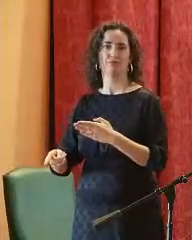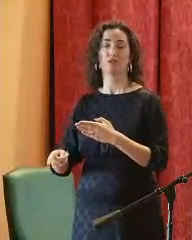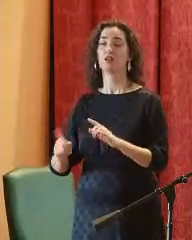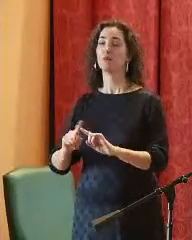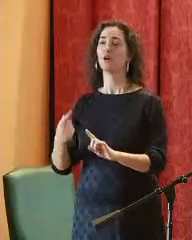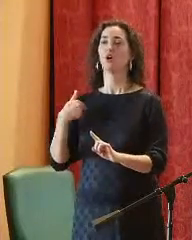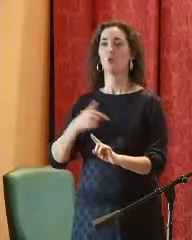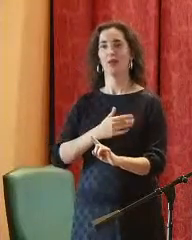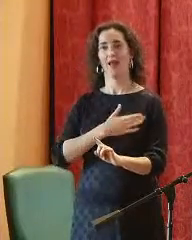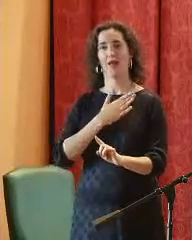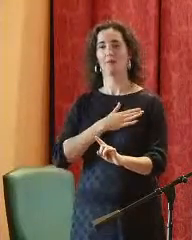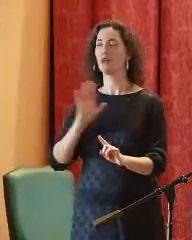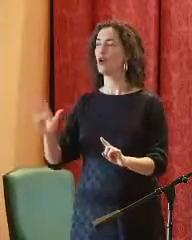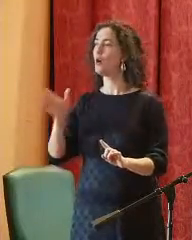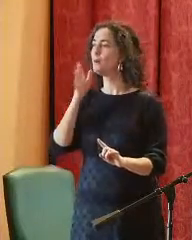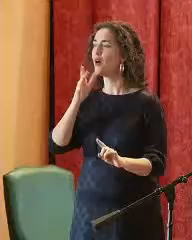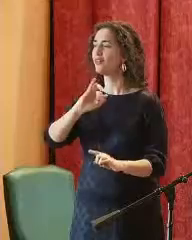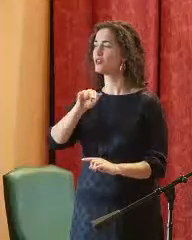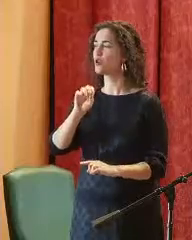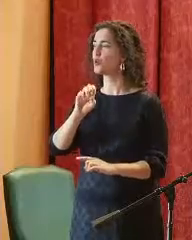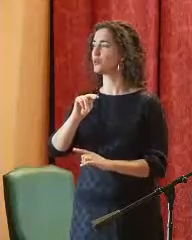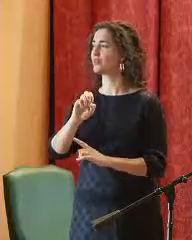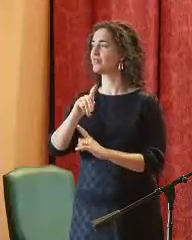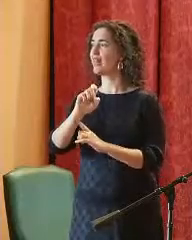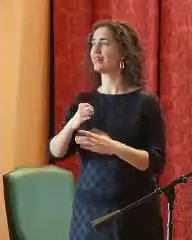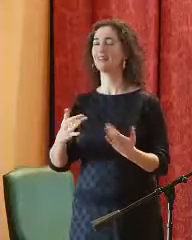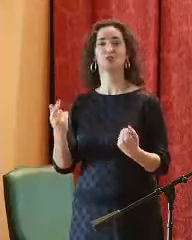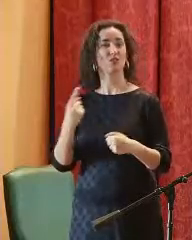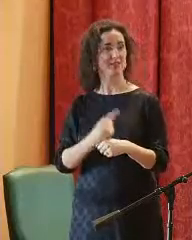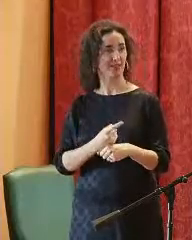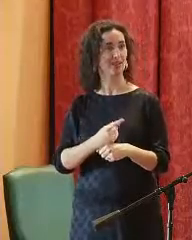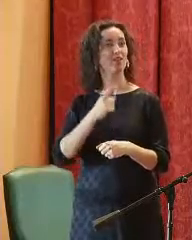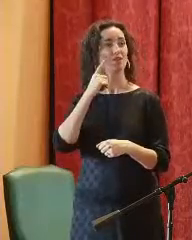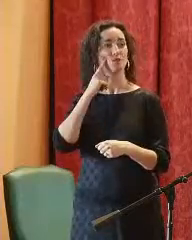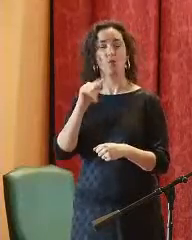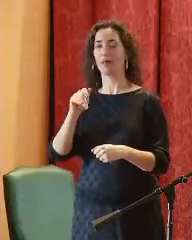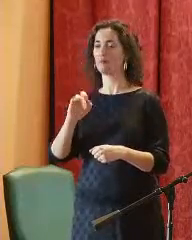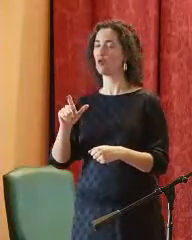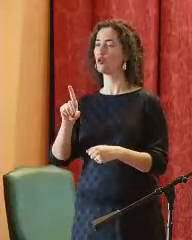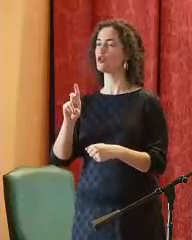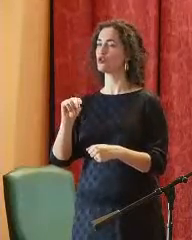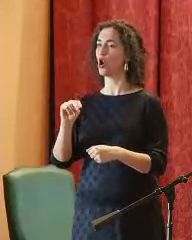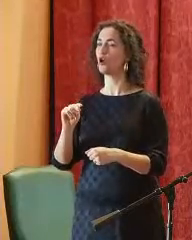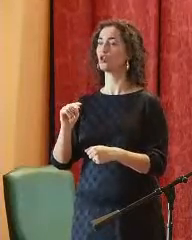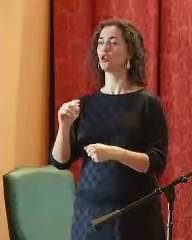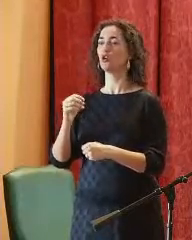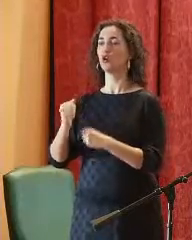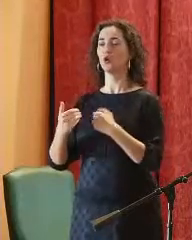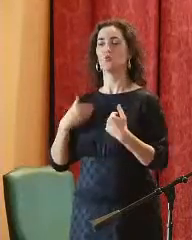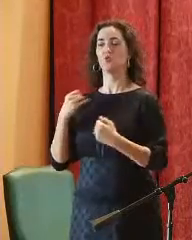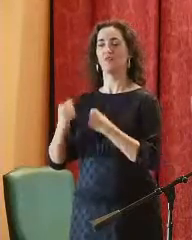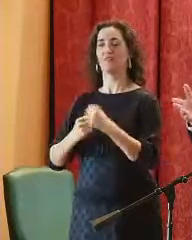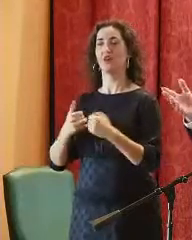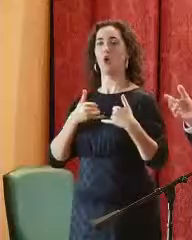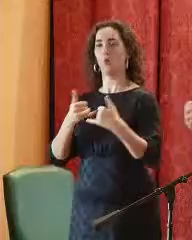mother, Jonette, is here today to present the April Dunn Youth of the Year Award. So please let's